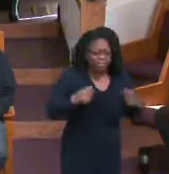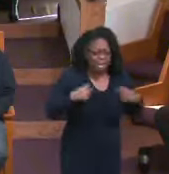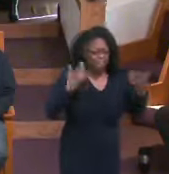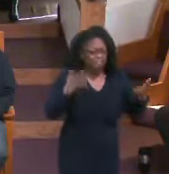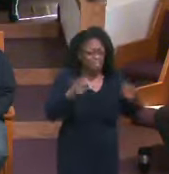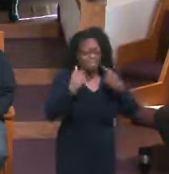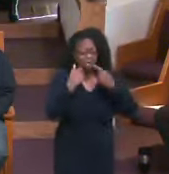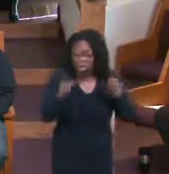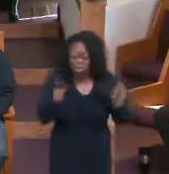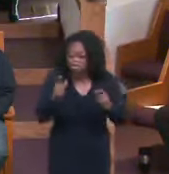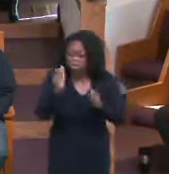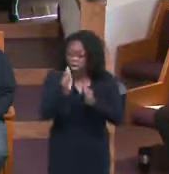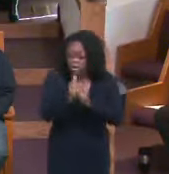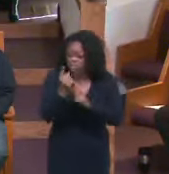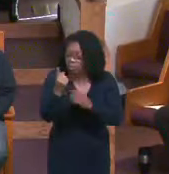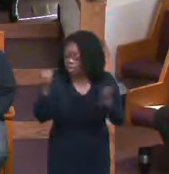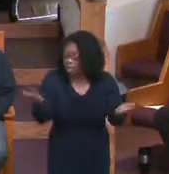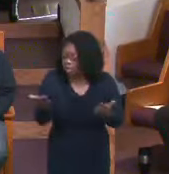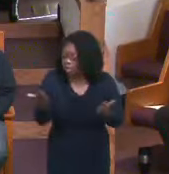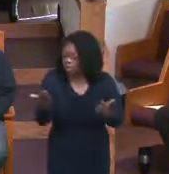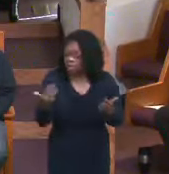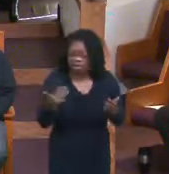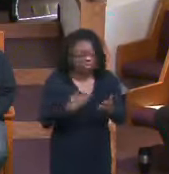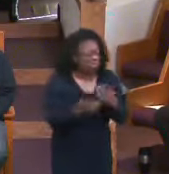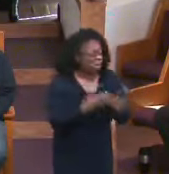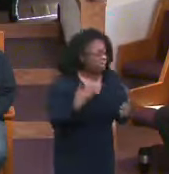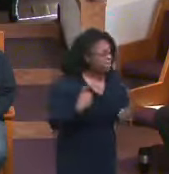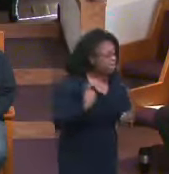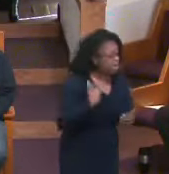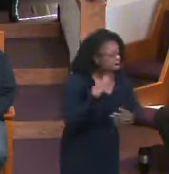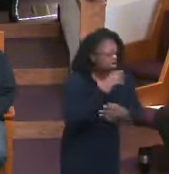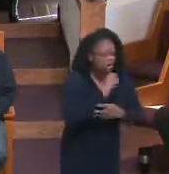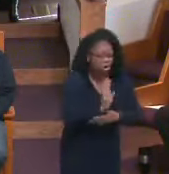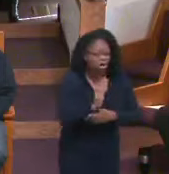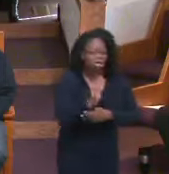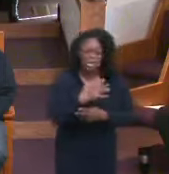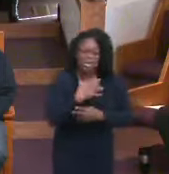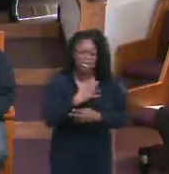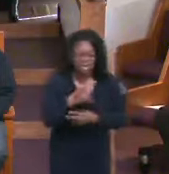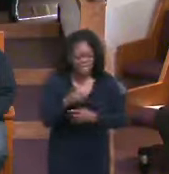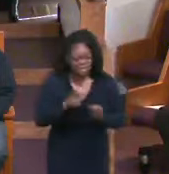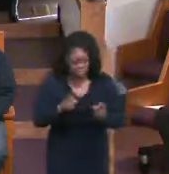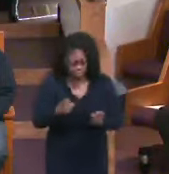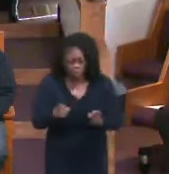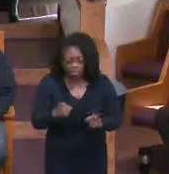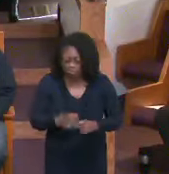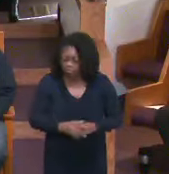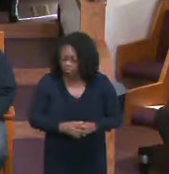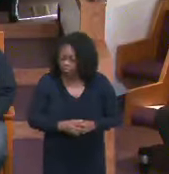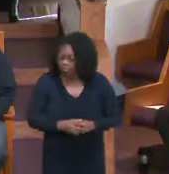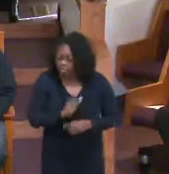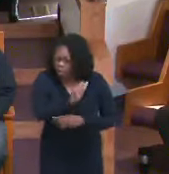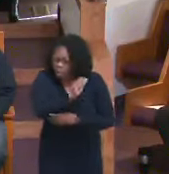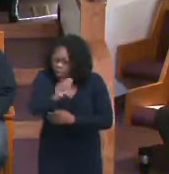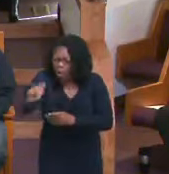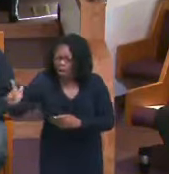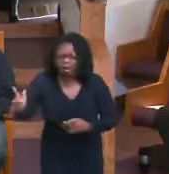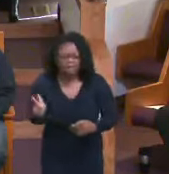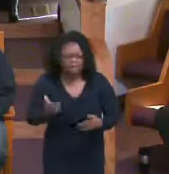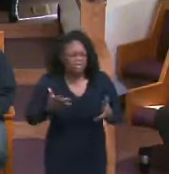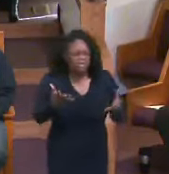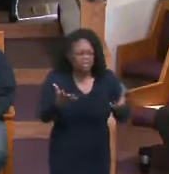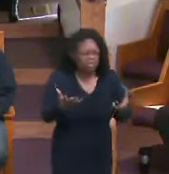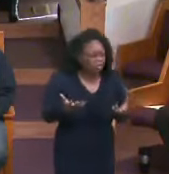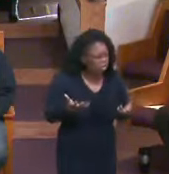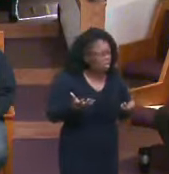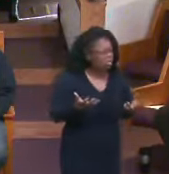you that everyone in here, from the youngest to the oldest, like being in control. All of us like to have some